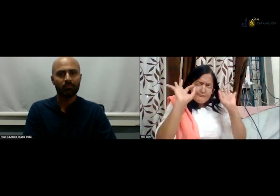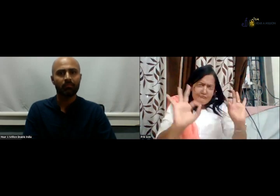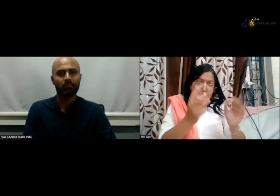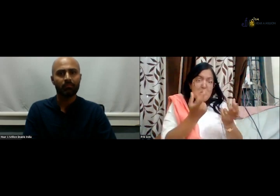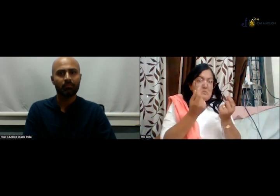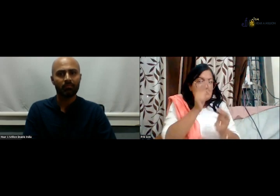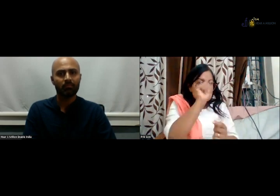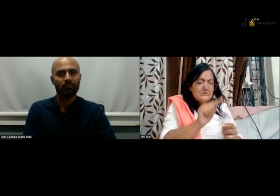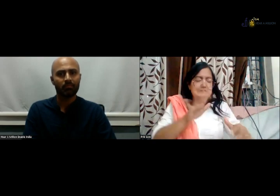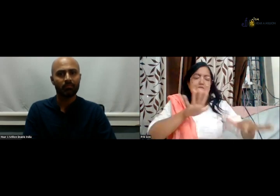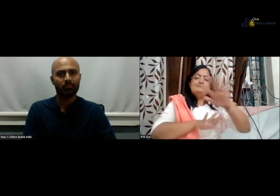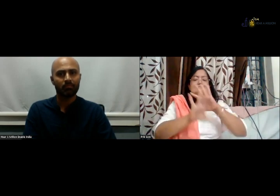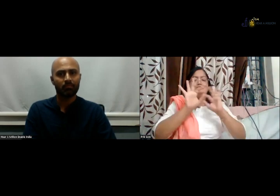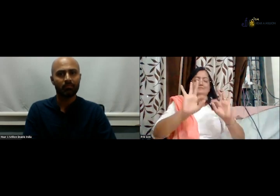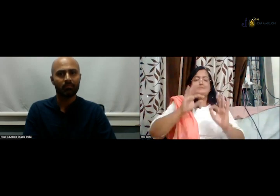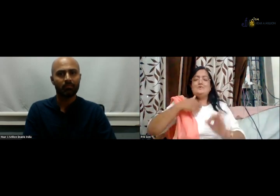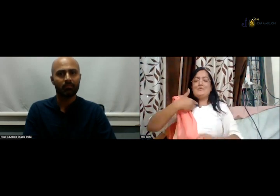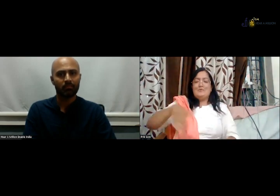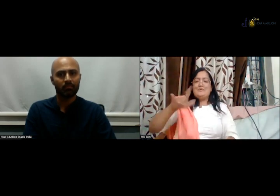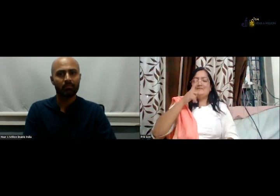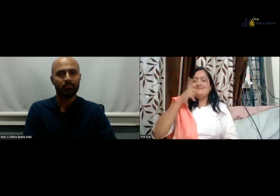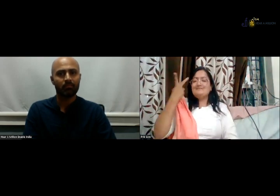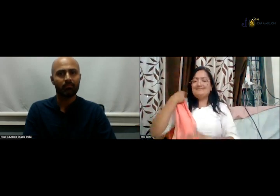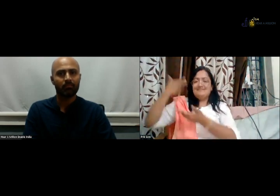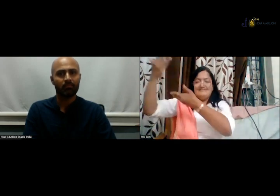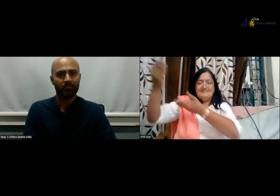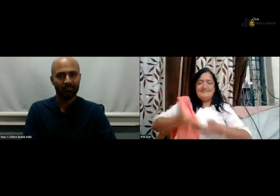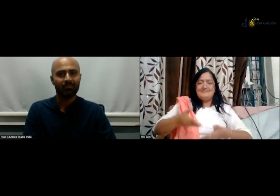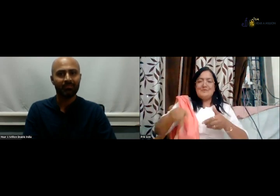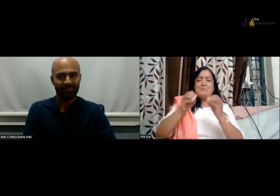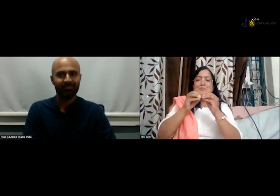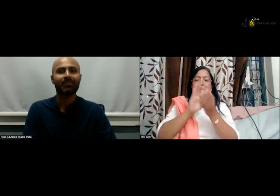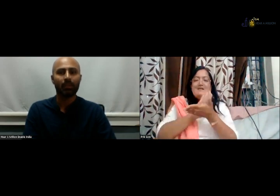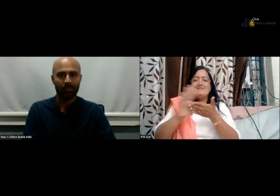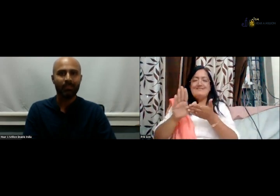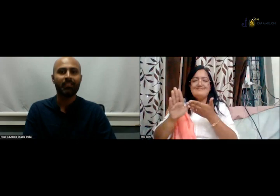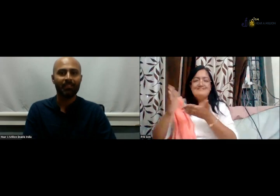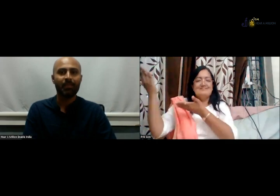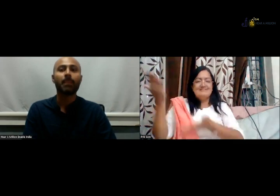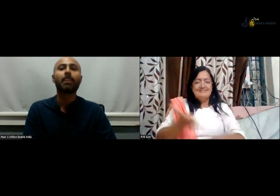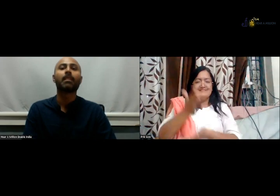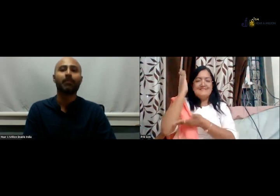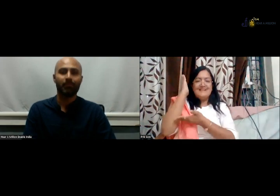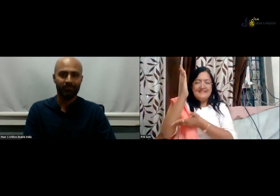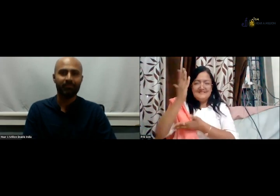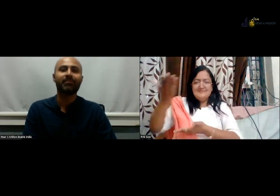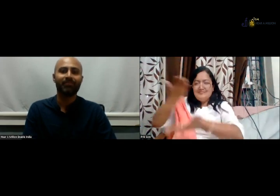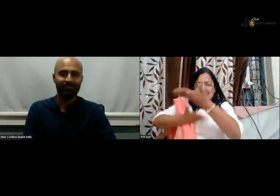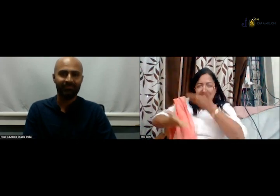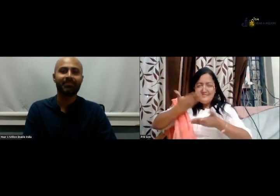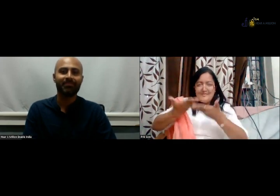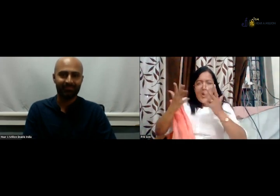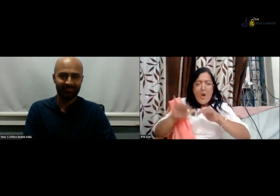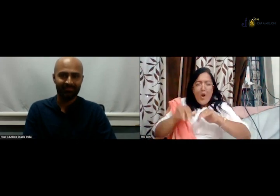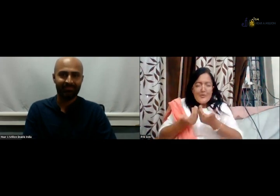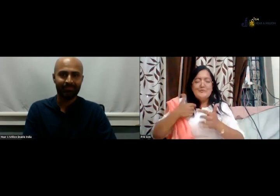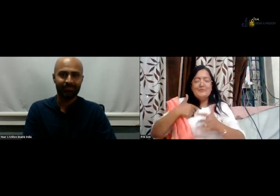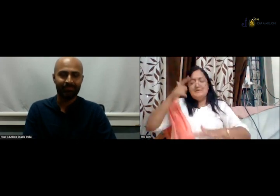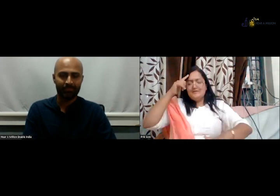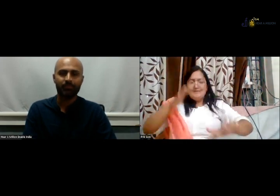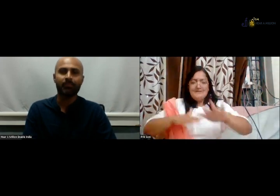yes, you can come. And they were explaining me the fee structure and all. And I invited Sudamni and